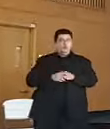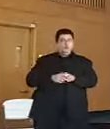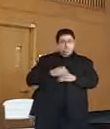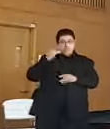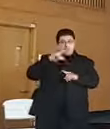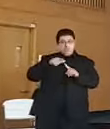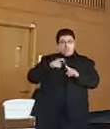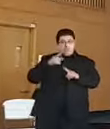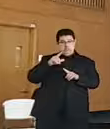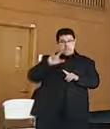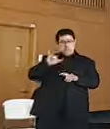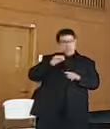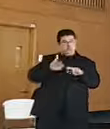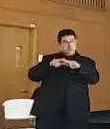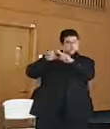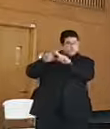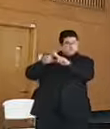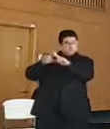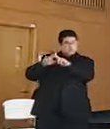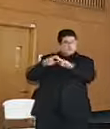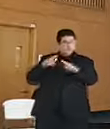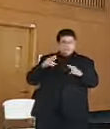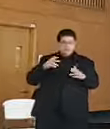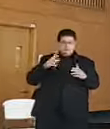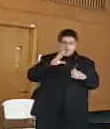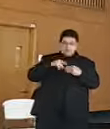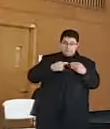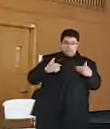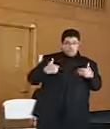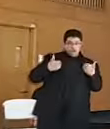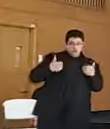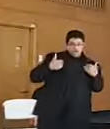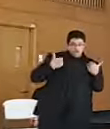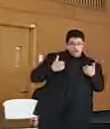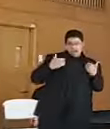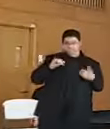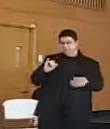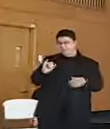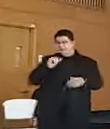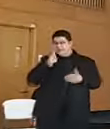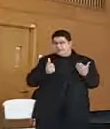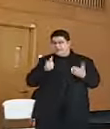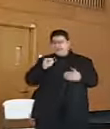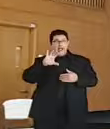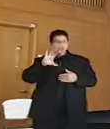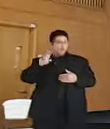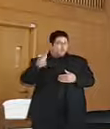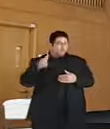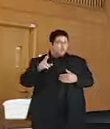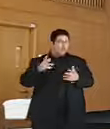increase, if we're doing, if this is a younger population, we aren't getting up in the ICUs as much, that becomes a